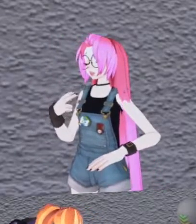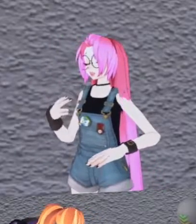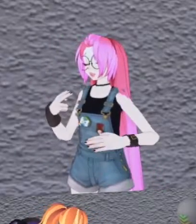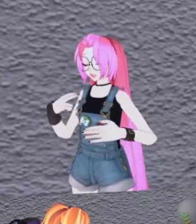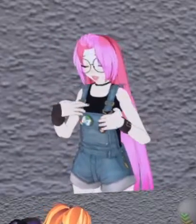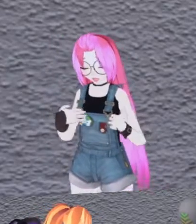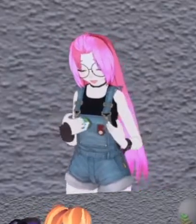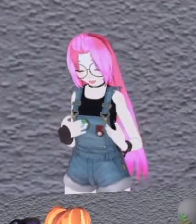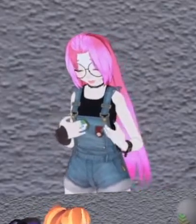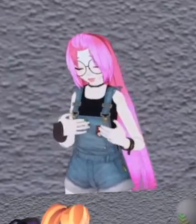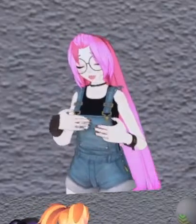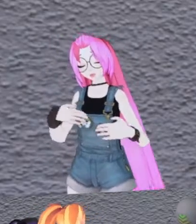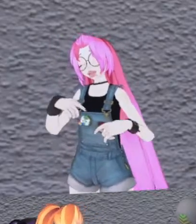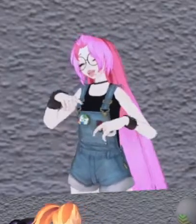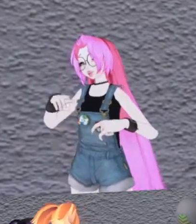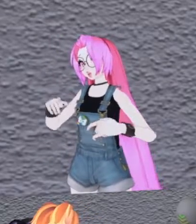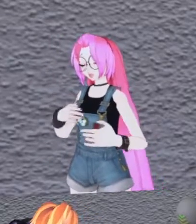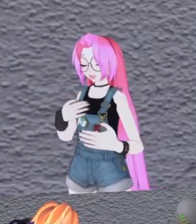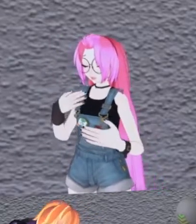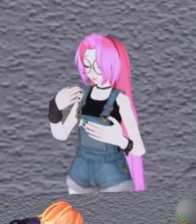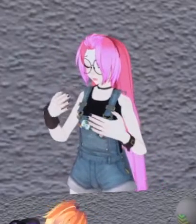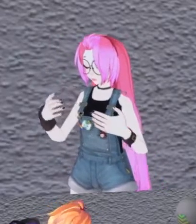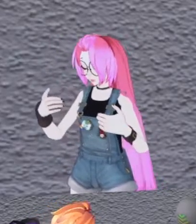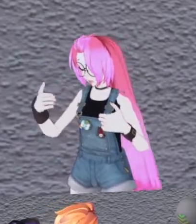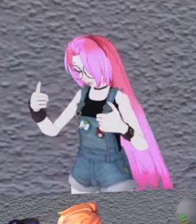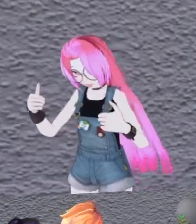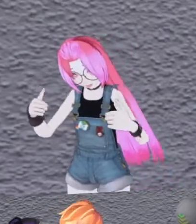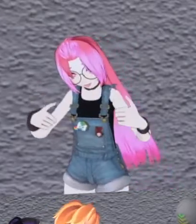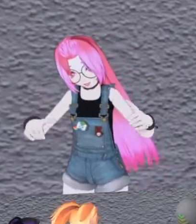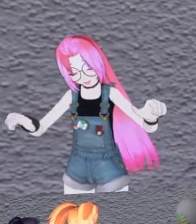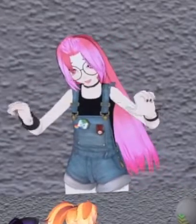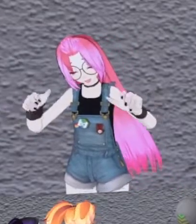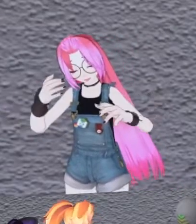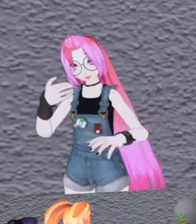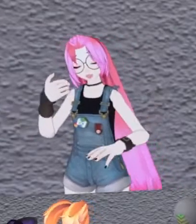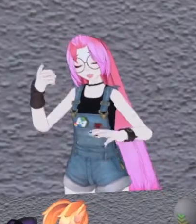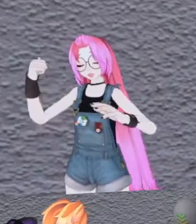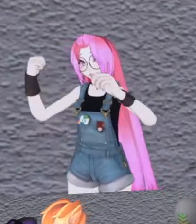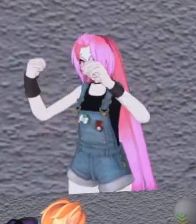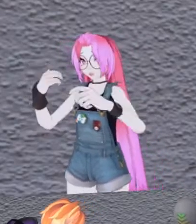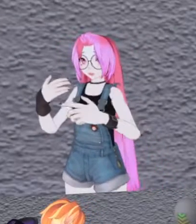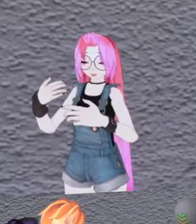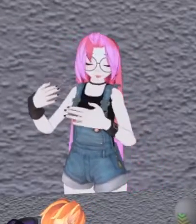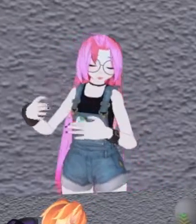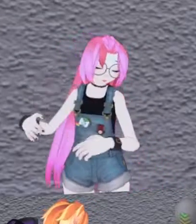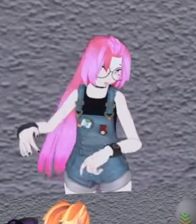sounds tired. But I'm good, and I'll try my best to teach well.